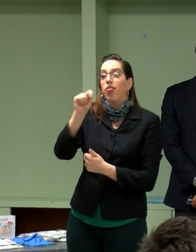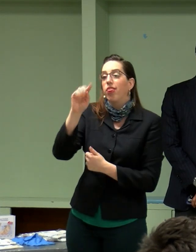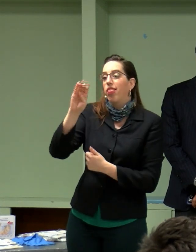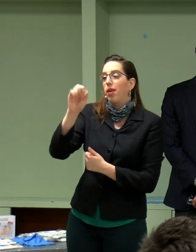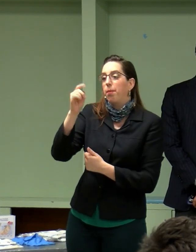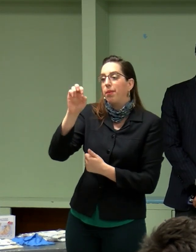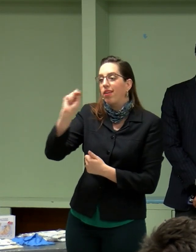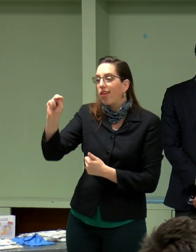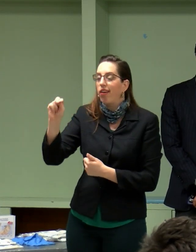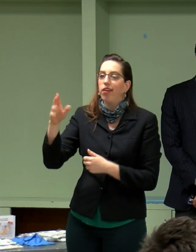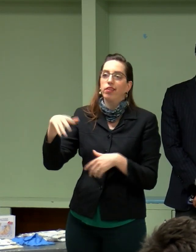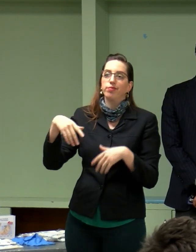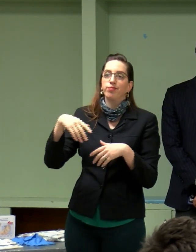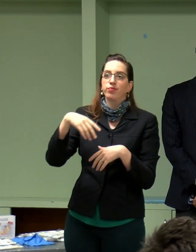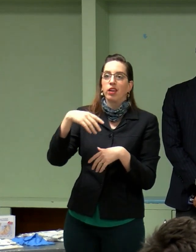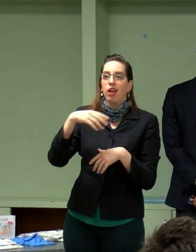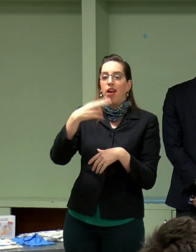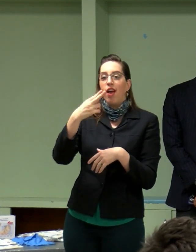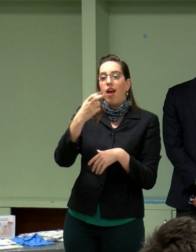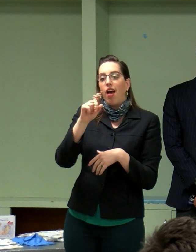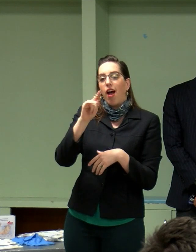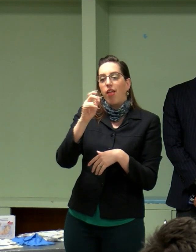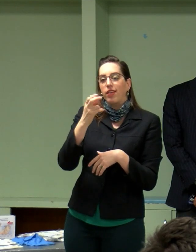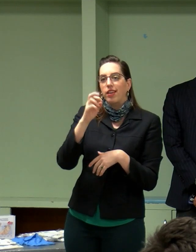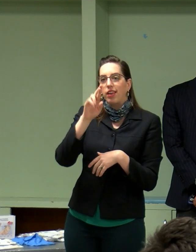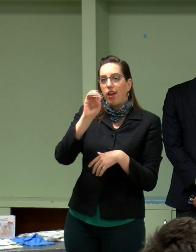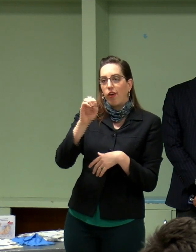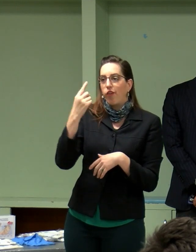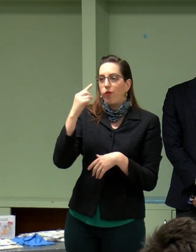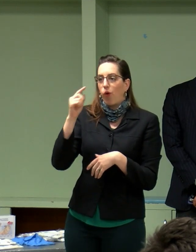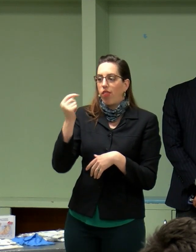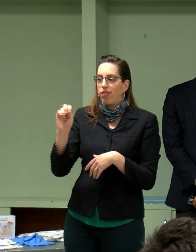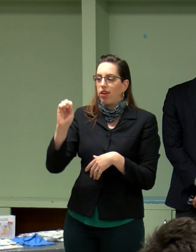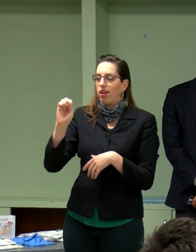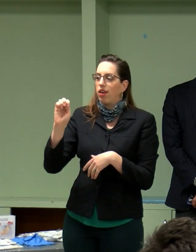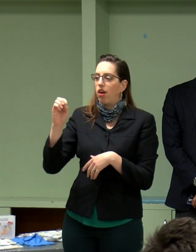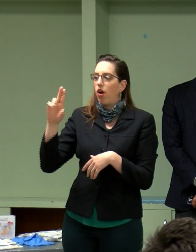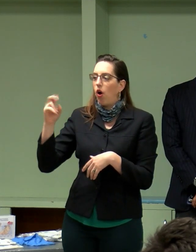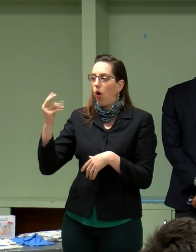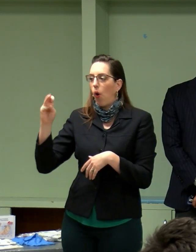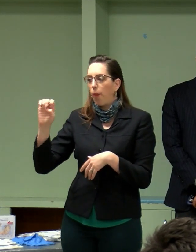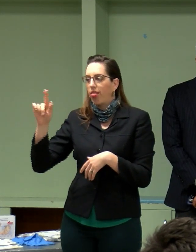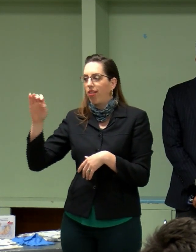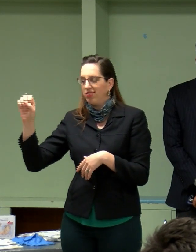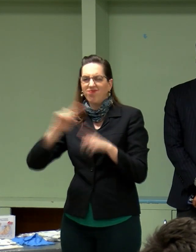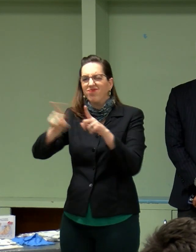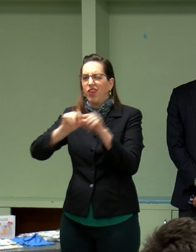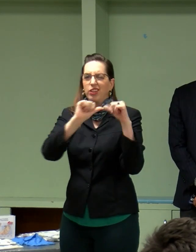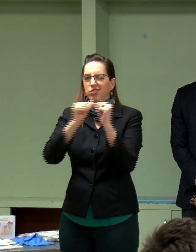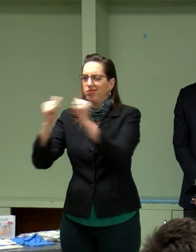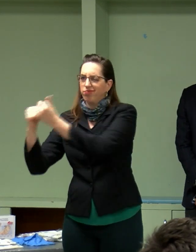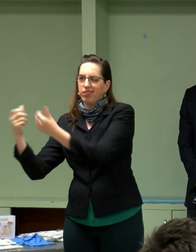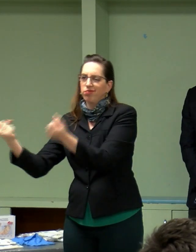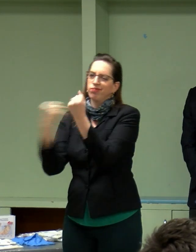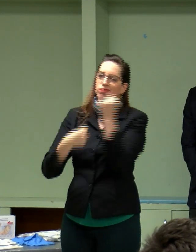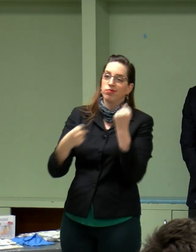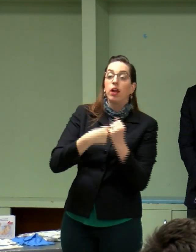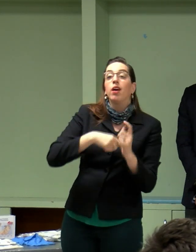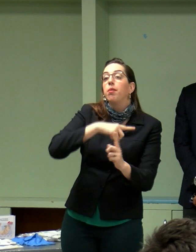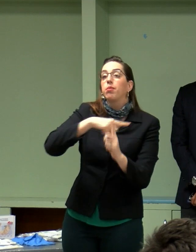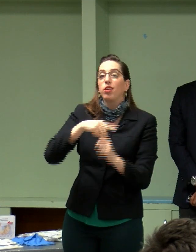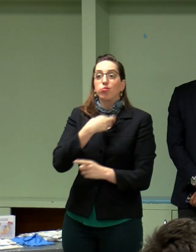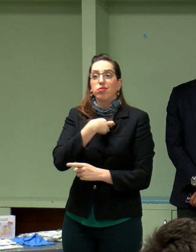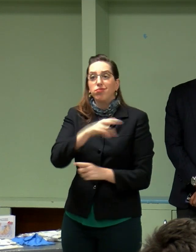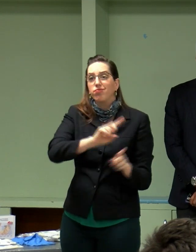the healthcare for the homeless, because the reality is we couldn't do this on our own. We're also so grateful for the faith-based